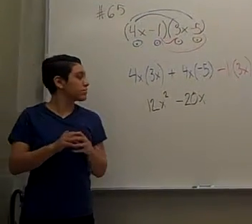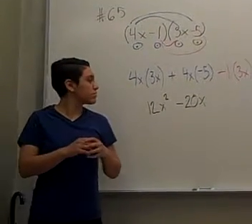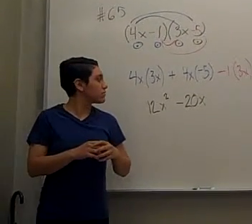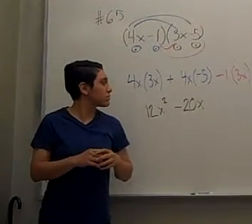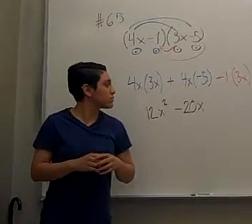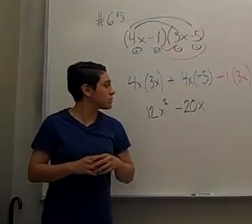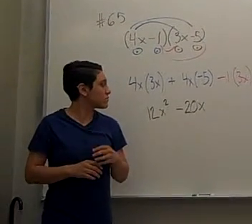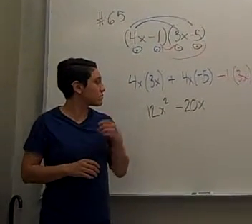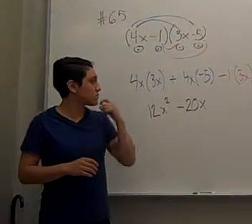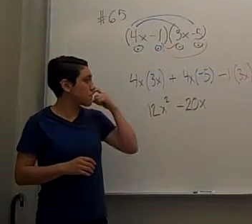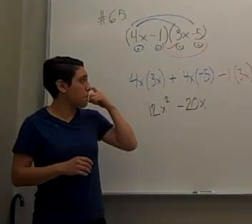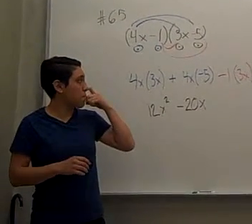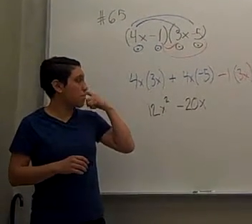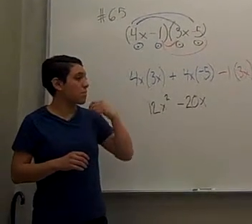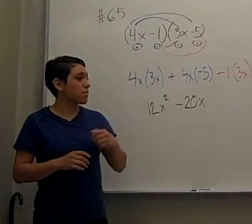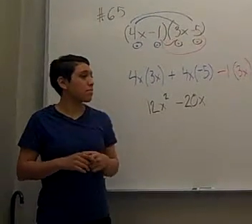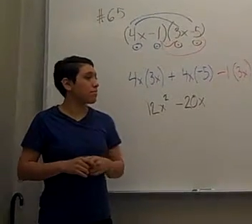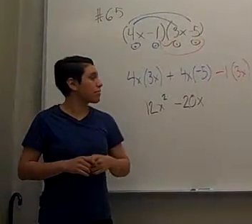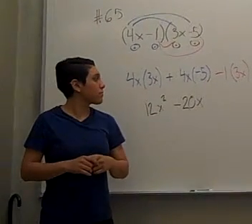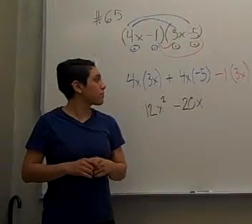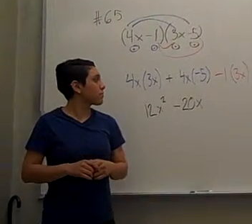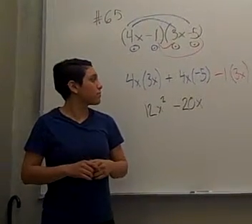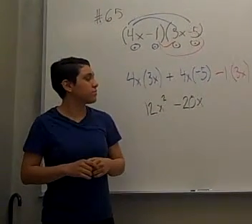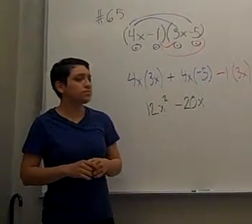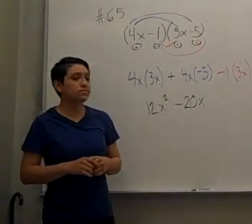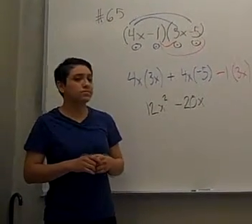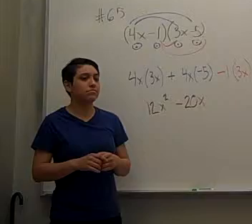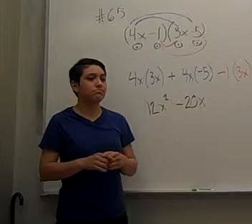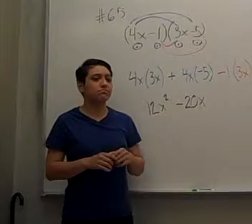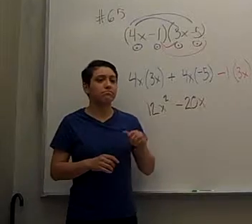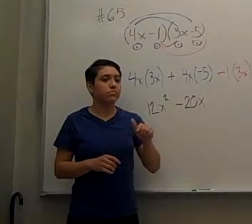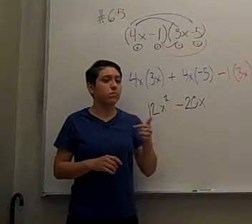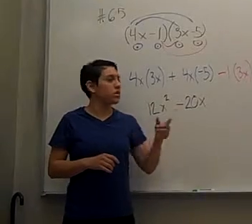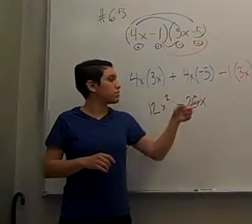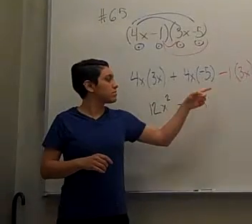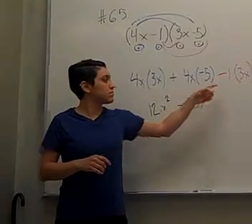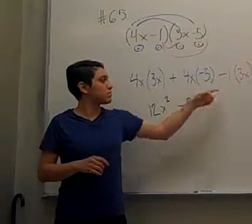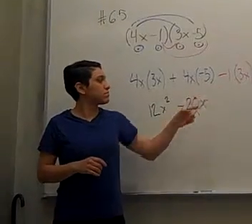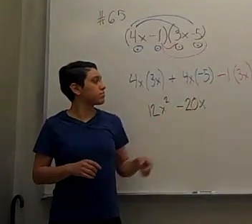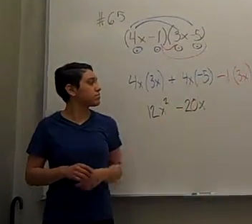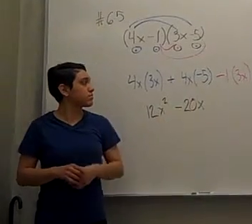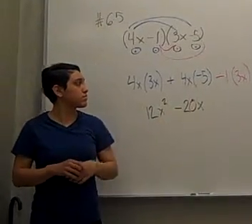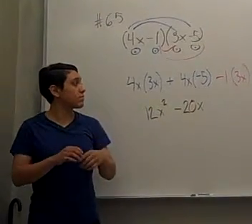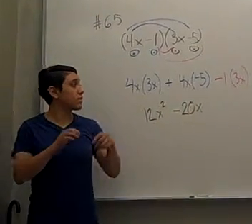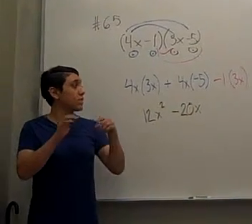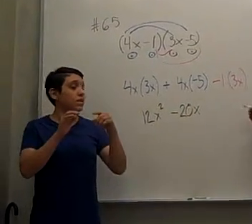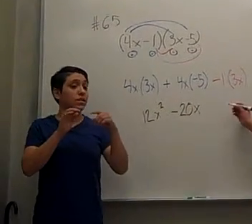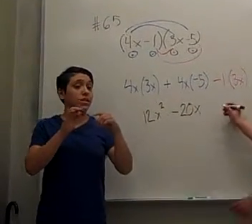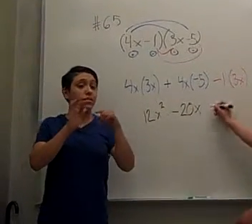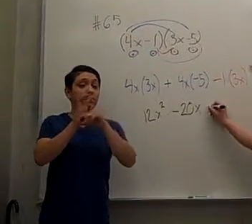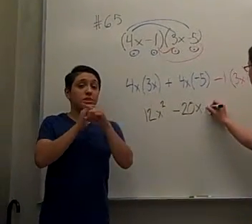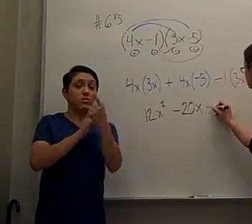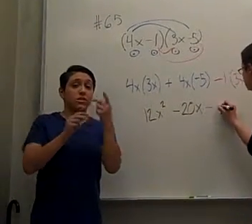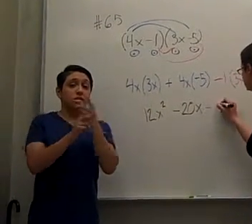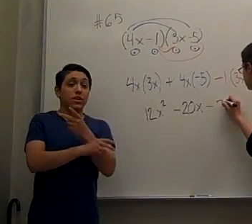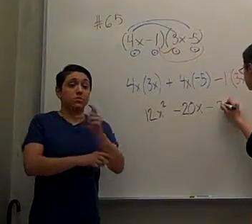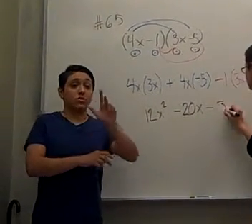Okay. Now what do I have? What's next? Negative 3x. Minus 3x, negative 3x.